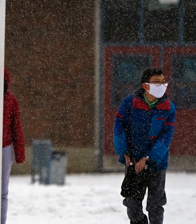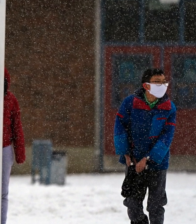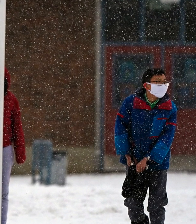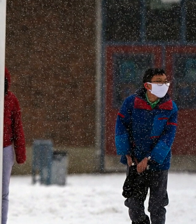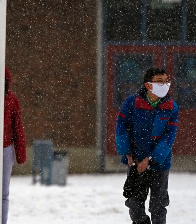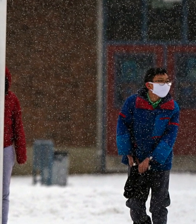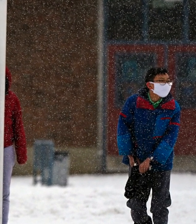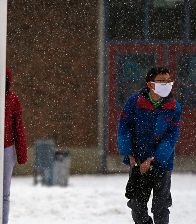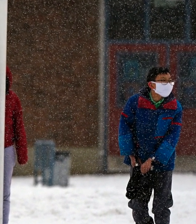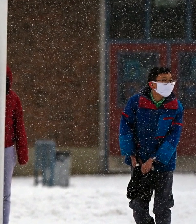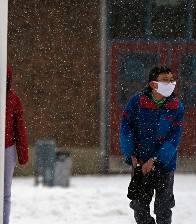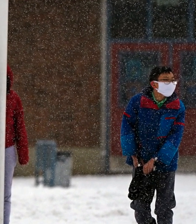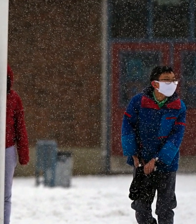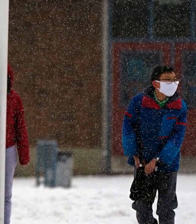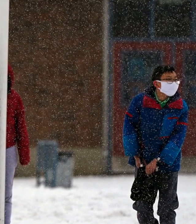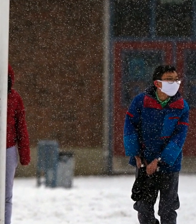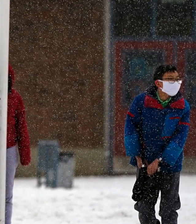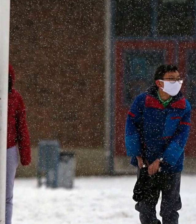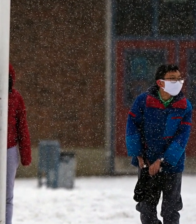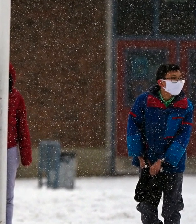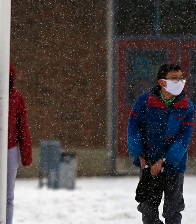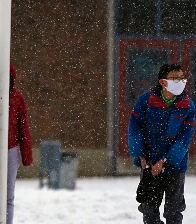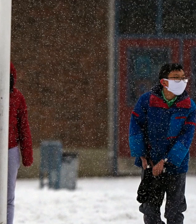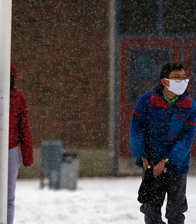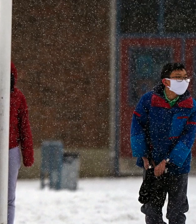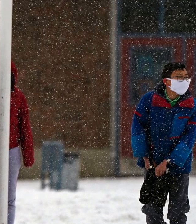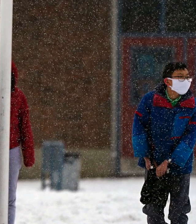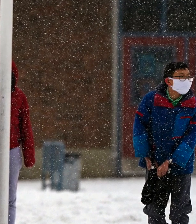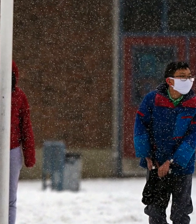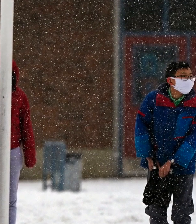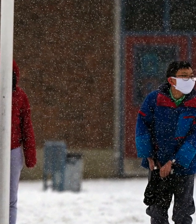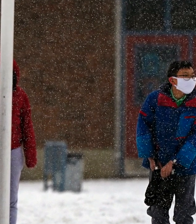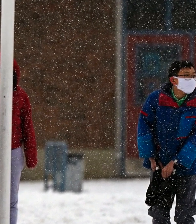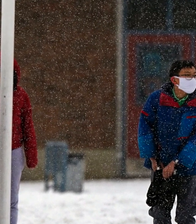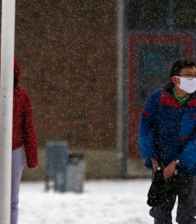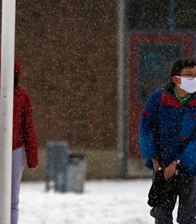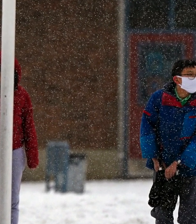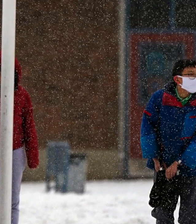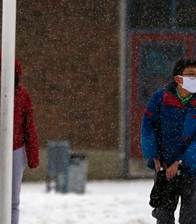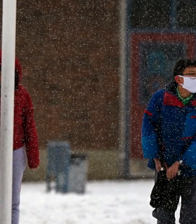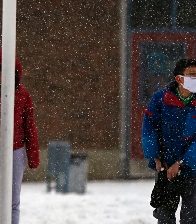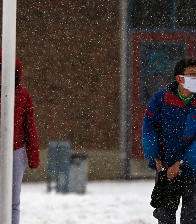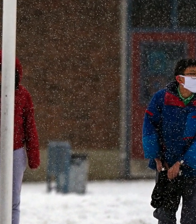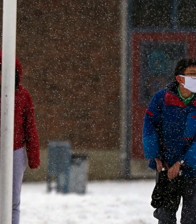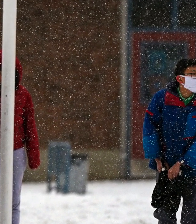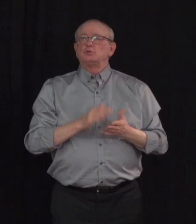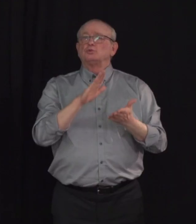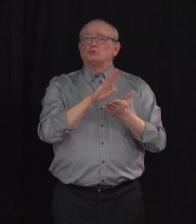There are currently active alerts or outbreaks in 303 schools, or about 13% of schools in the